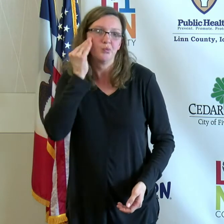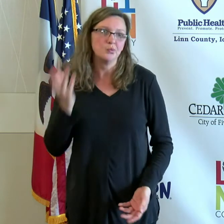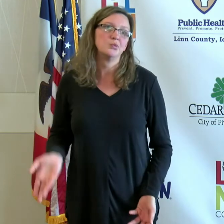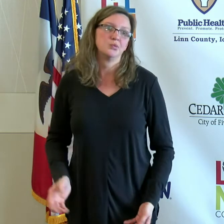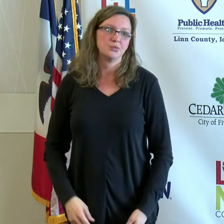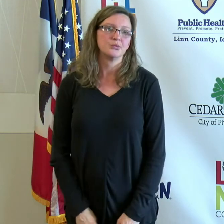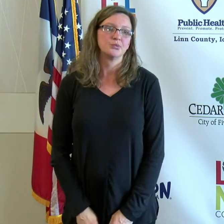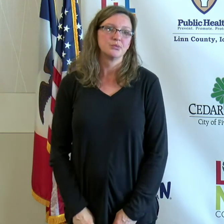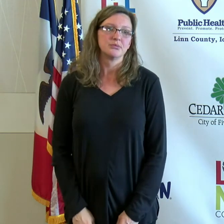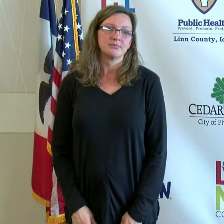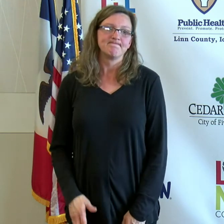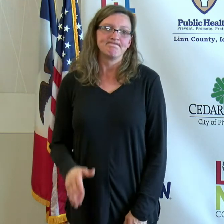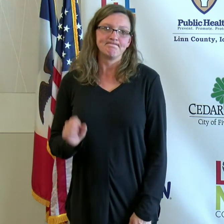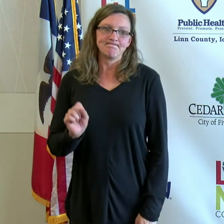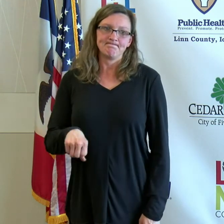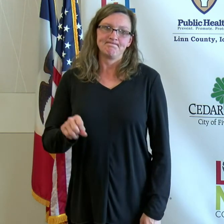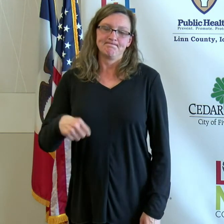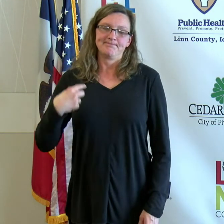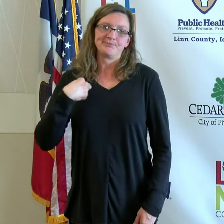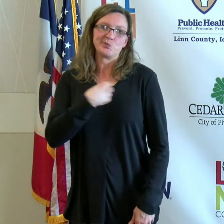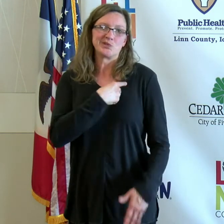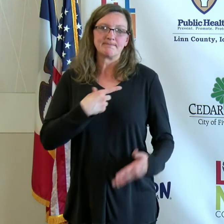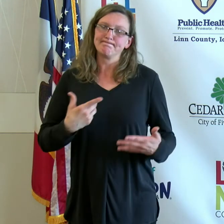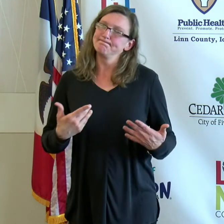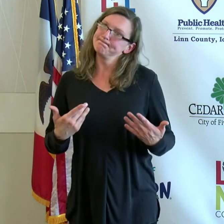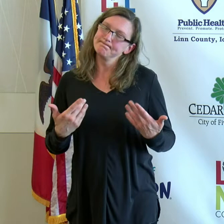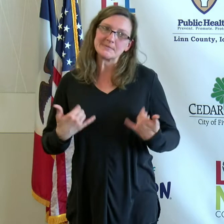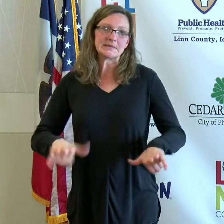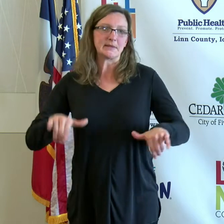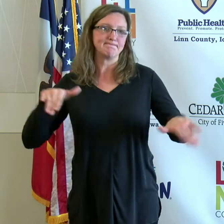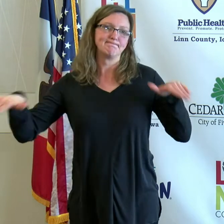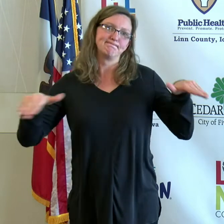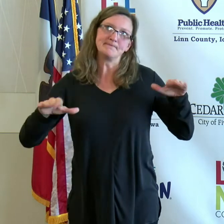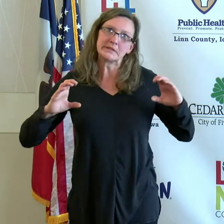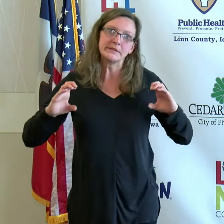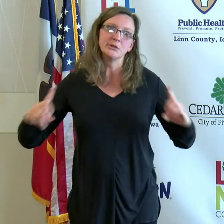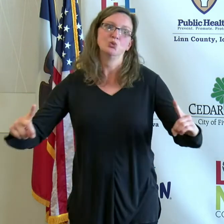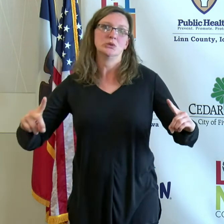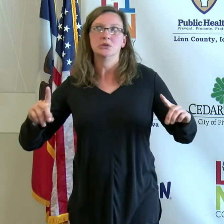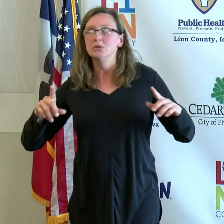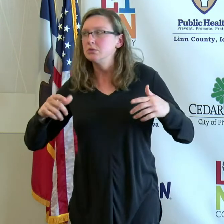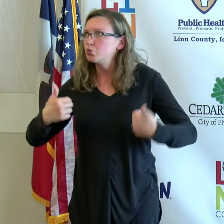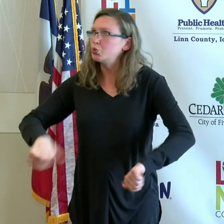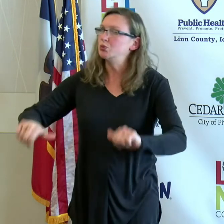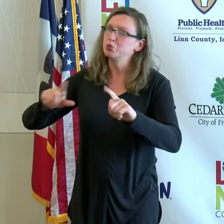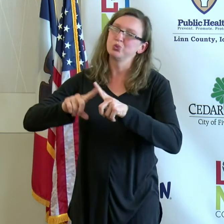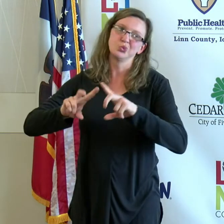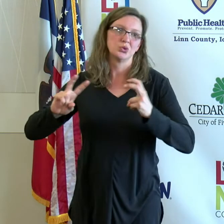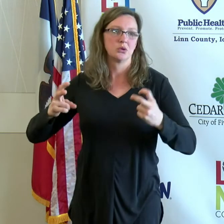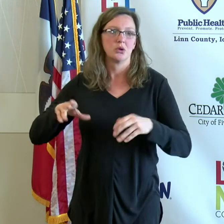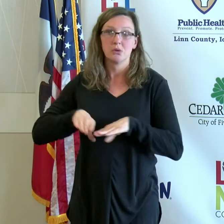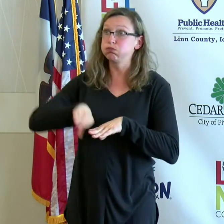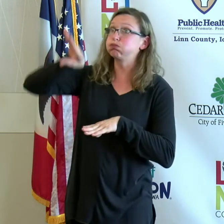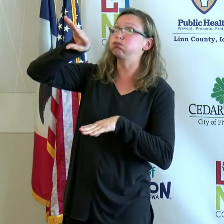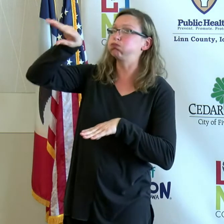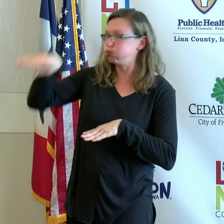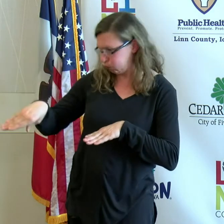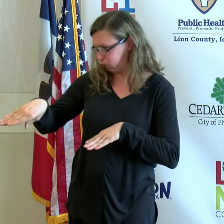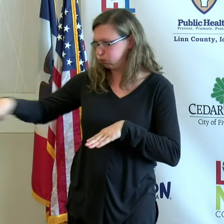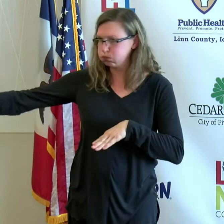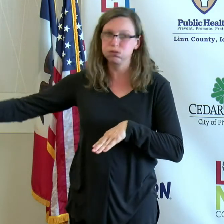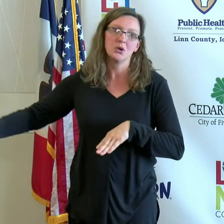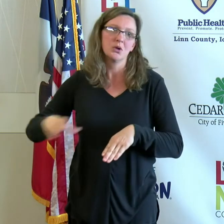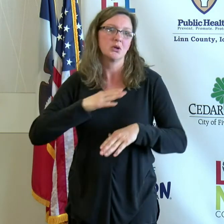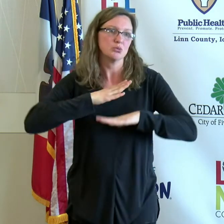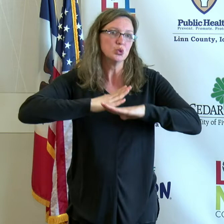to do everything we can to prevent outbreaks, and so that means the private sector has to play their role